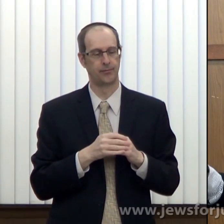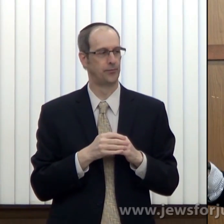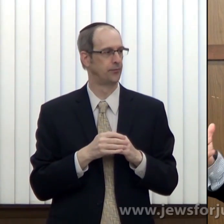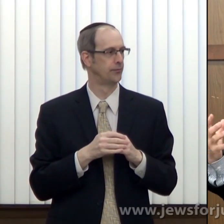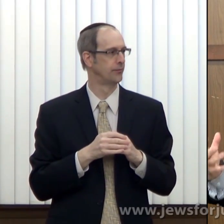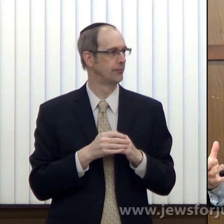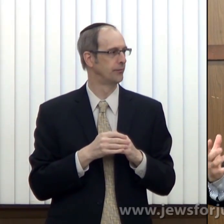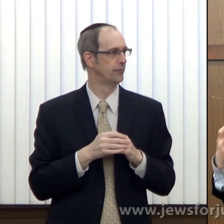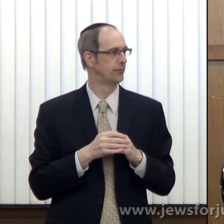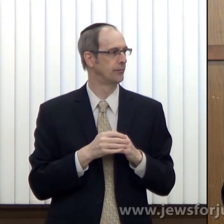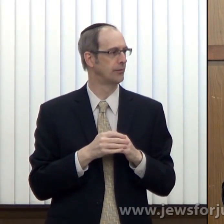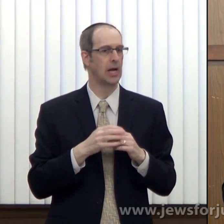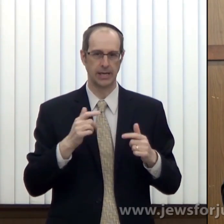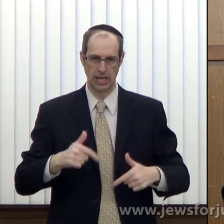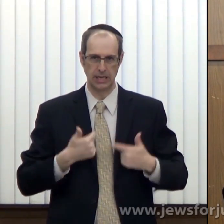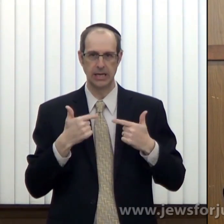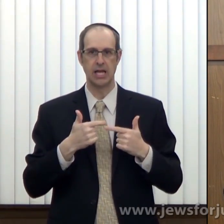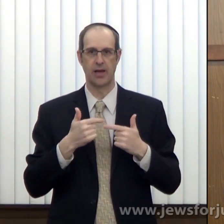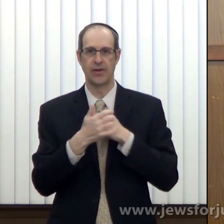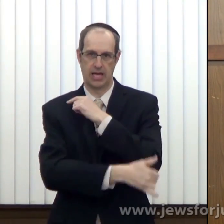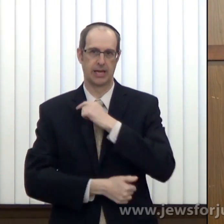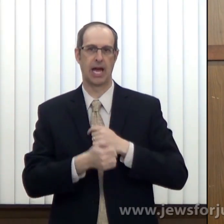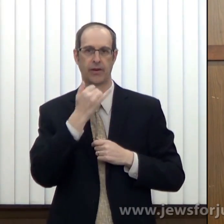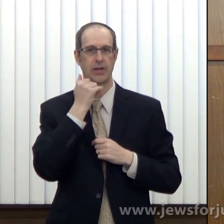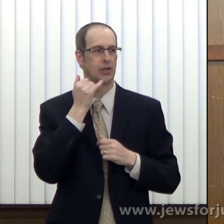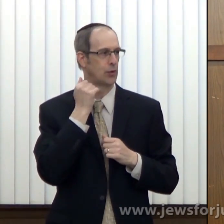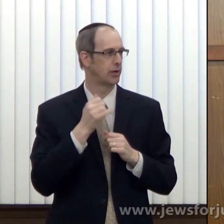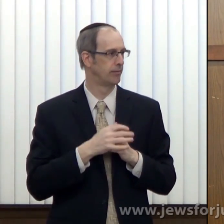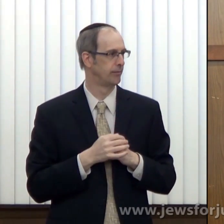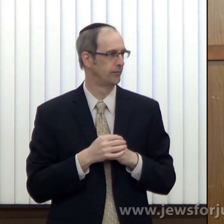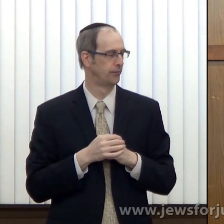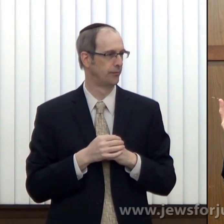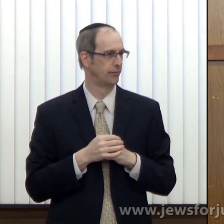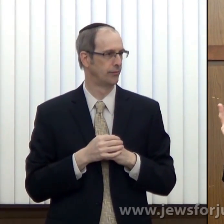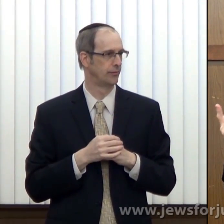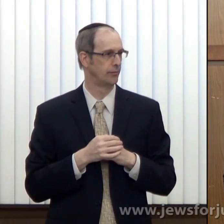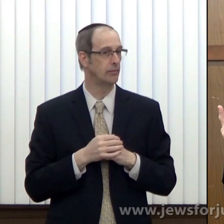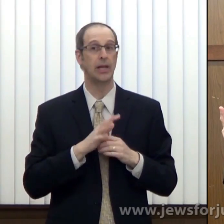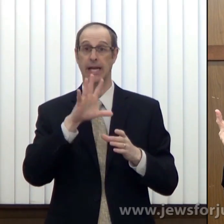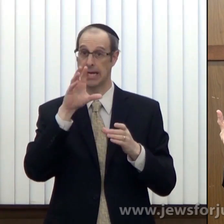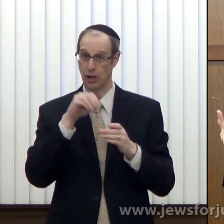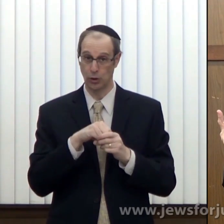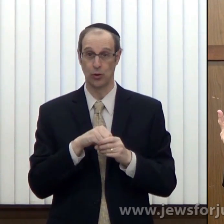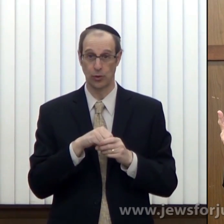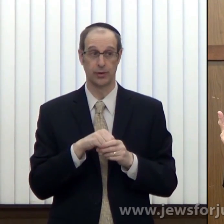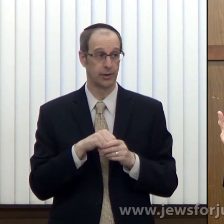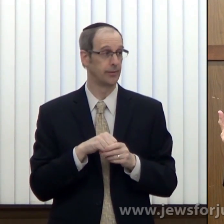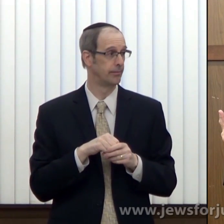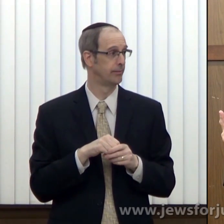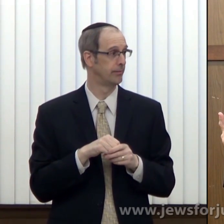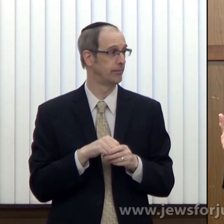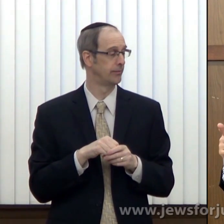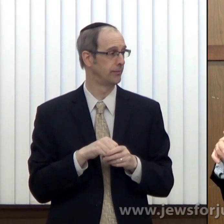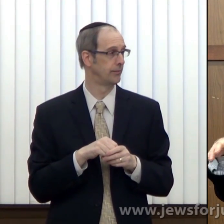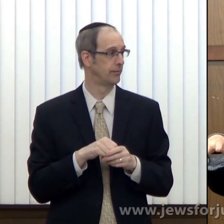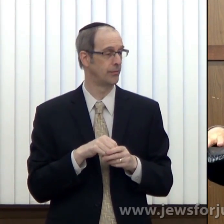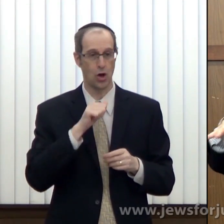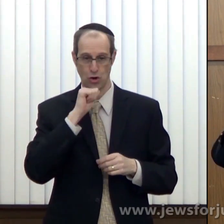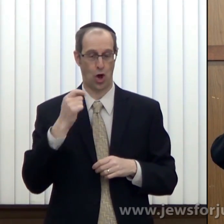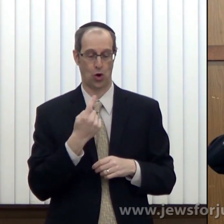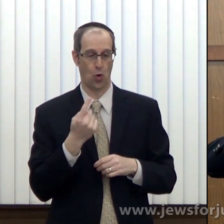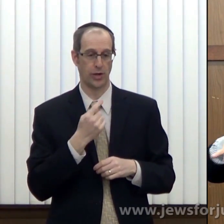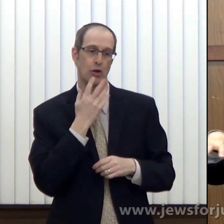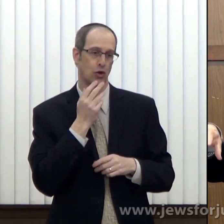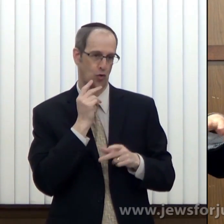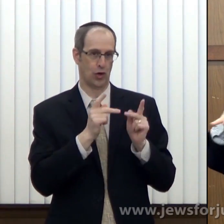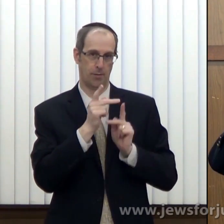will return to live in the land of Israel. That includes, by the way, not just the